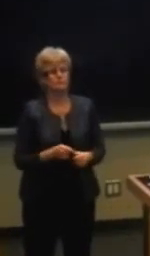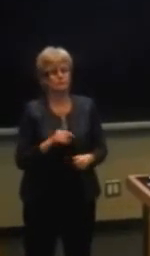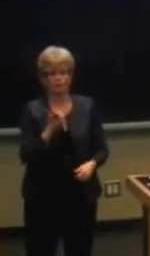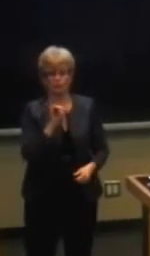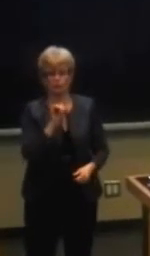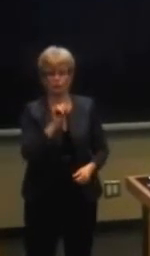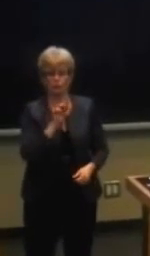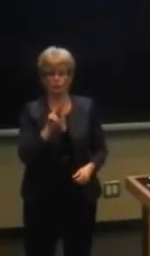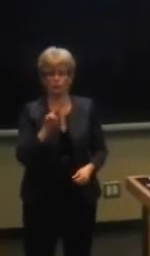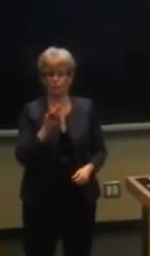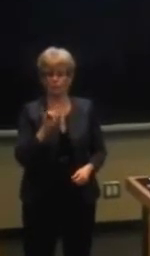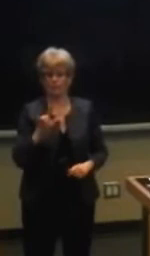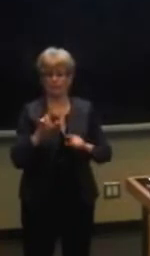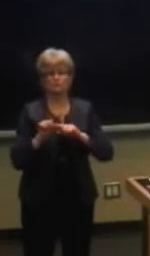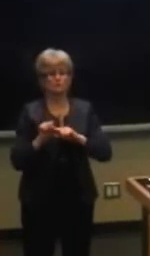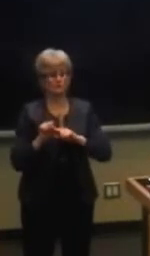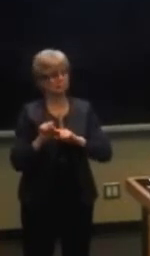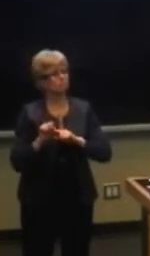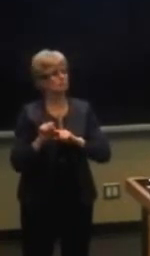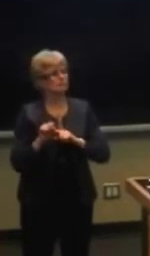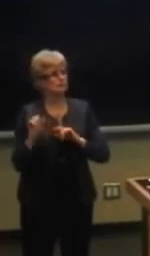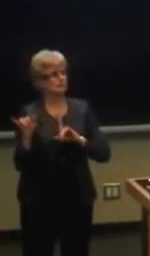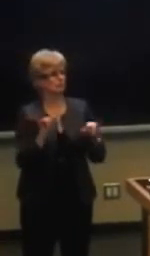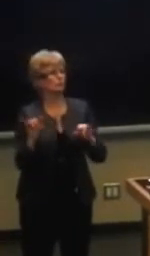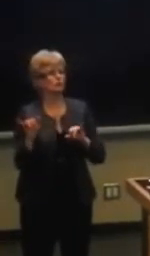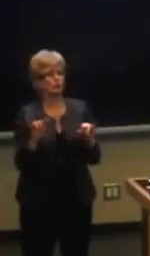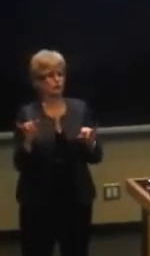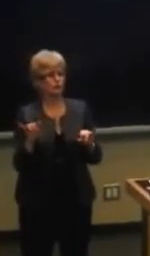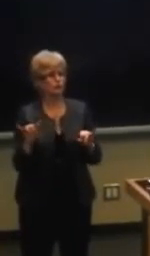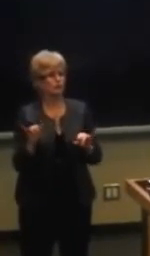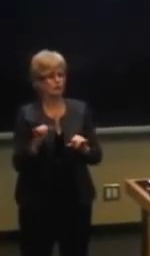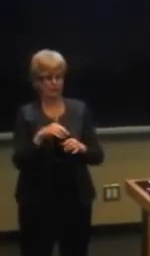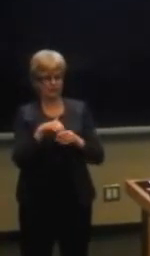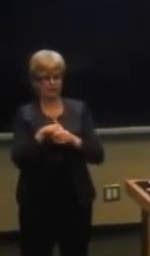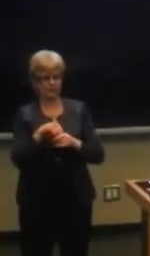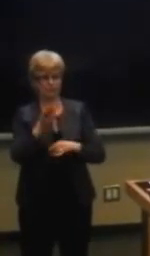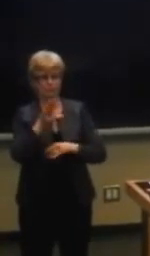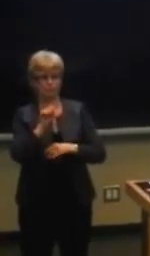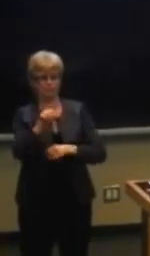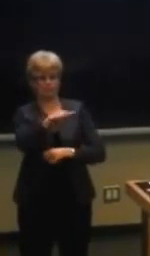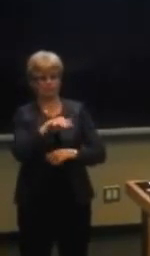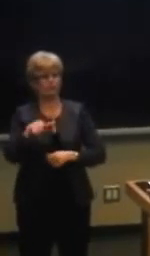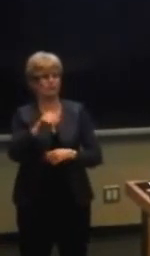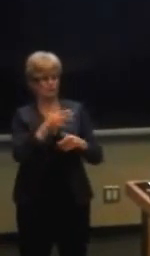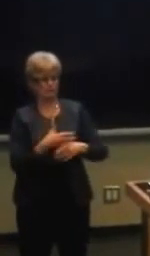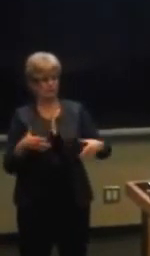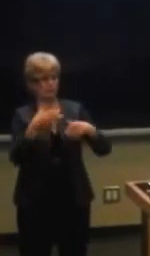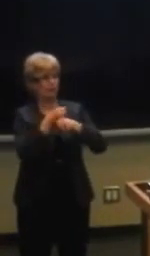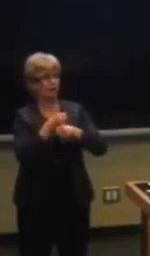York Mills. There was an area within the bus complex where the bags were